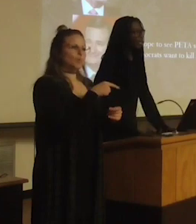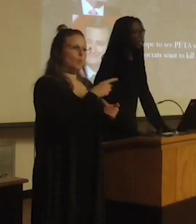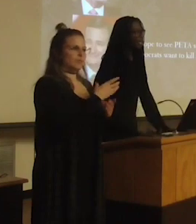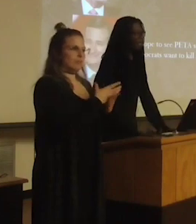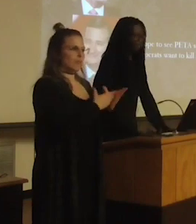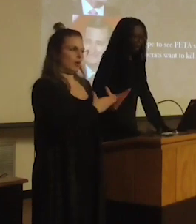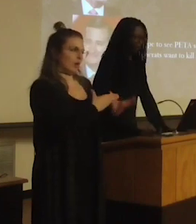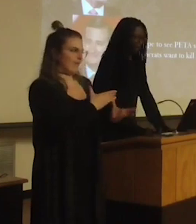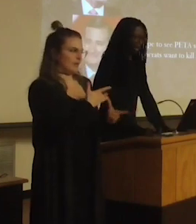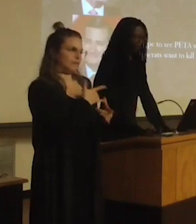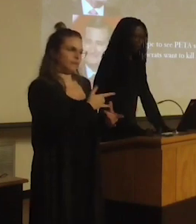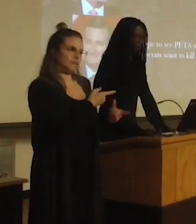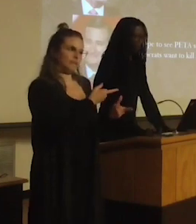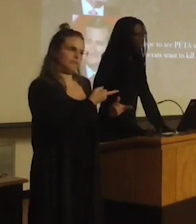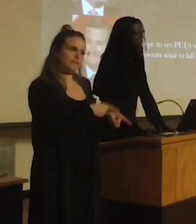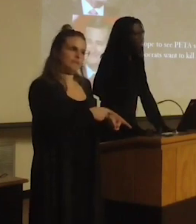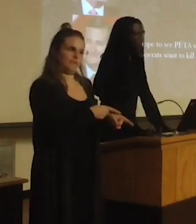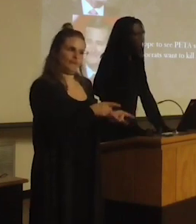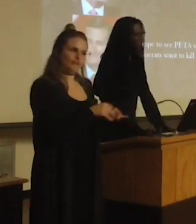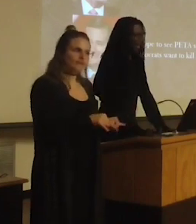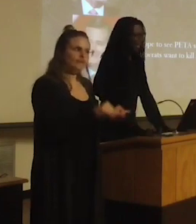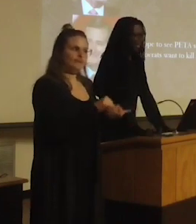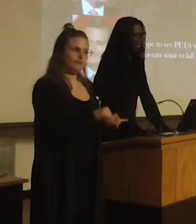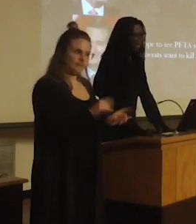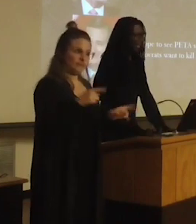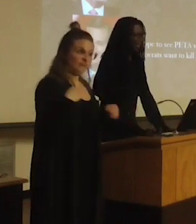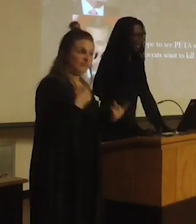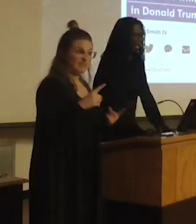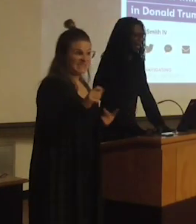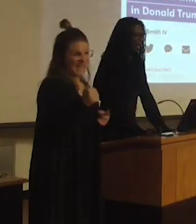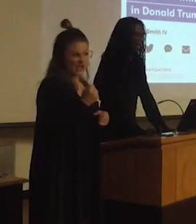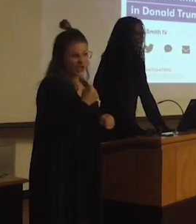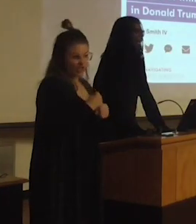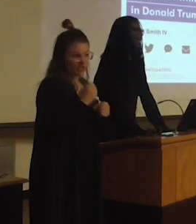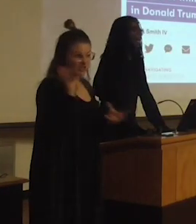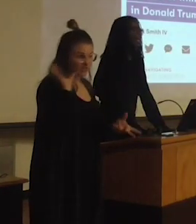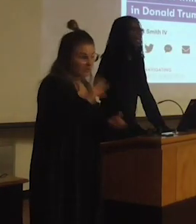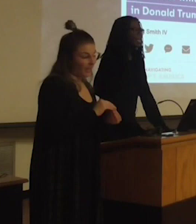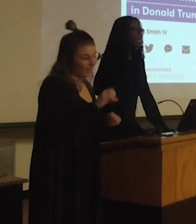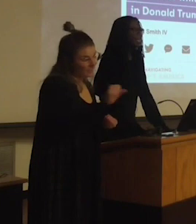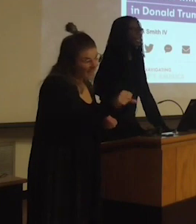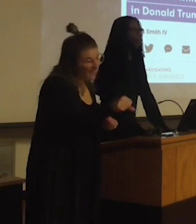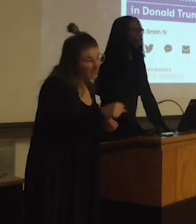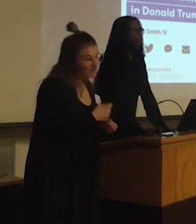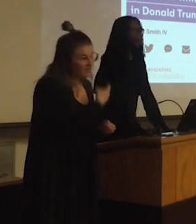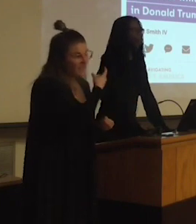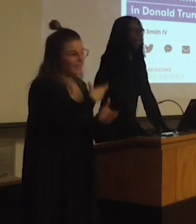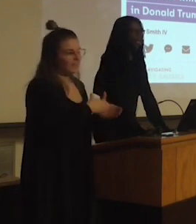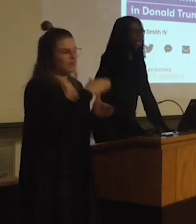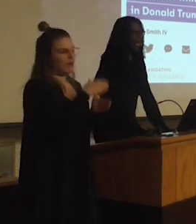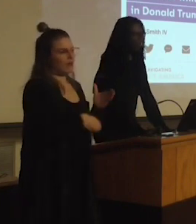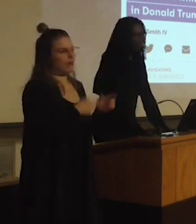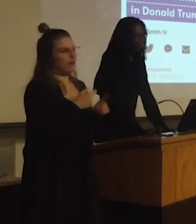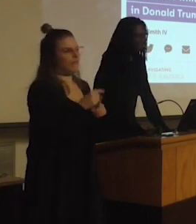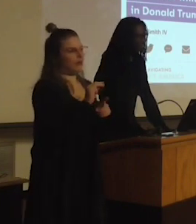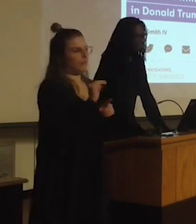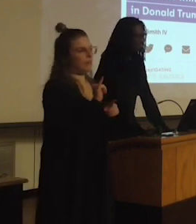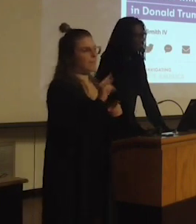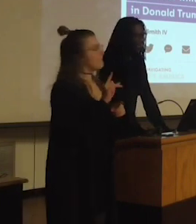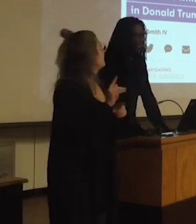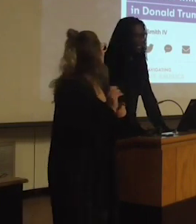of a trend that was going on over the past decade? And yeah, it kind of is. This is an article from Mike.com